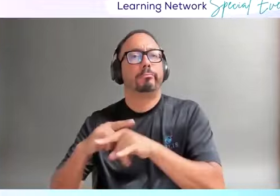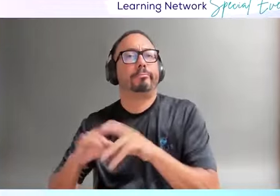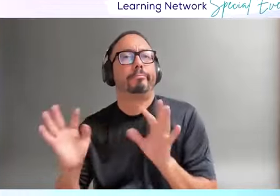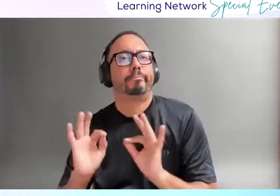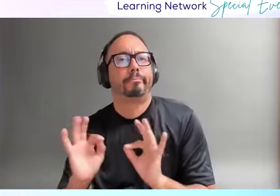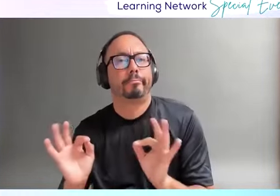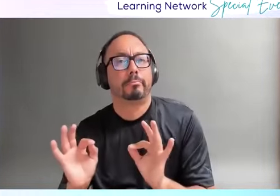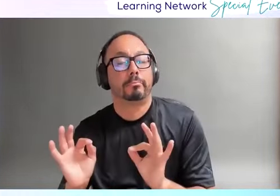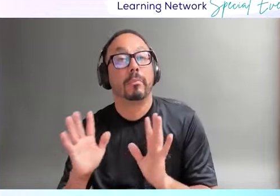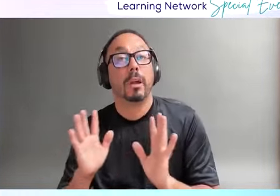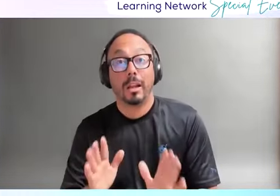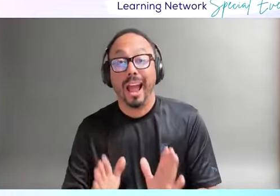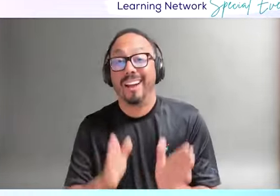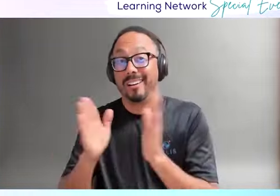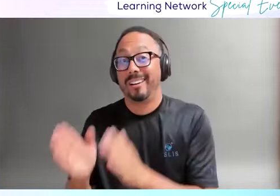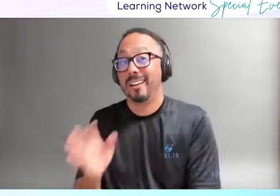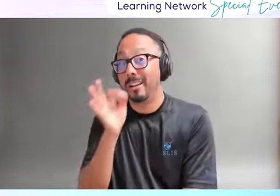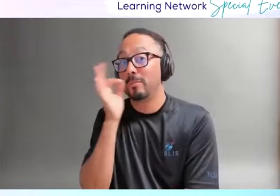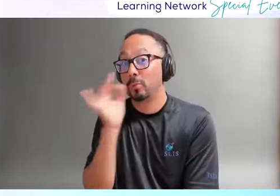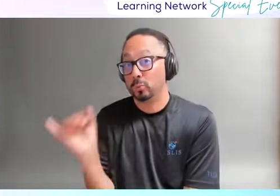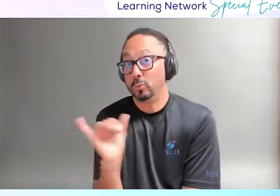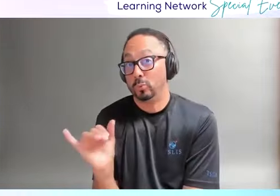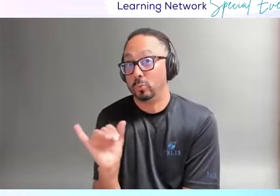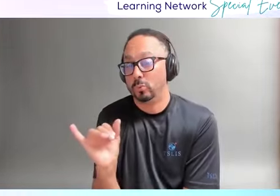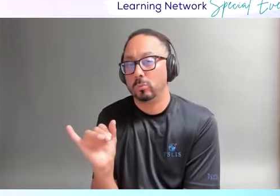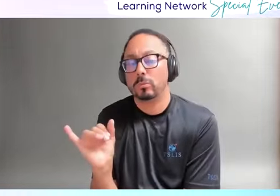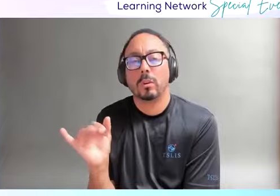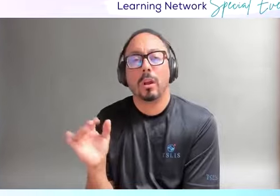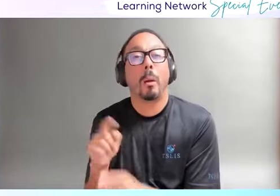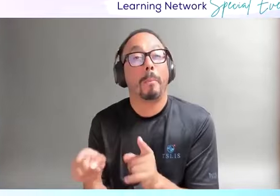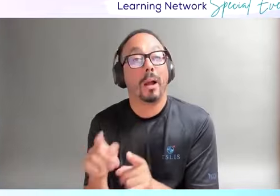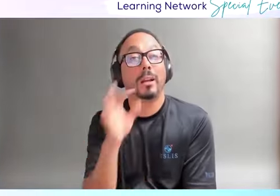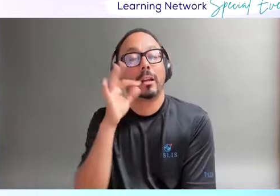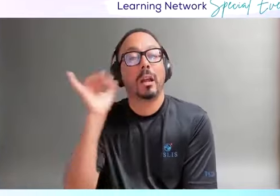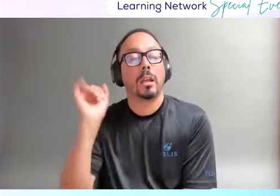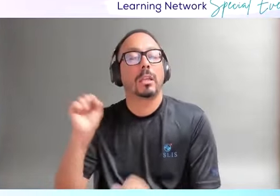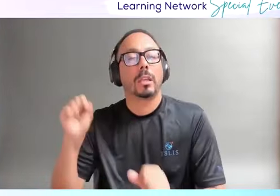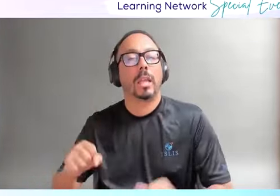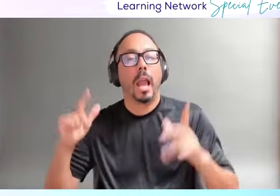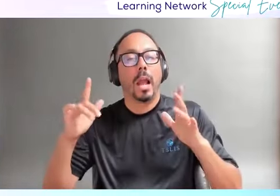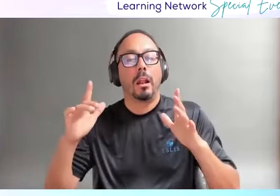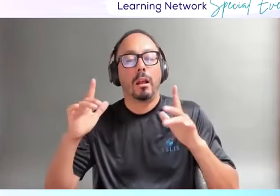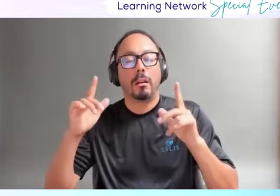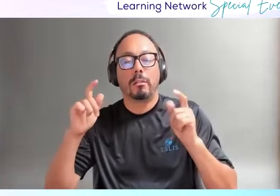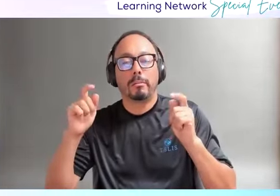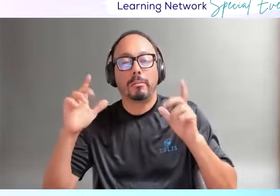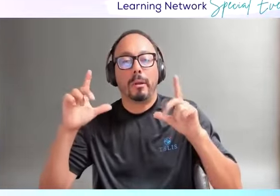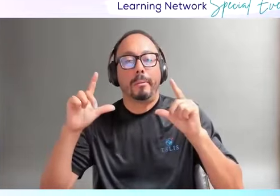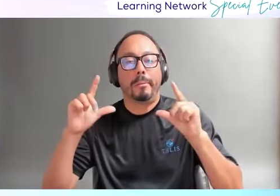ways, except that cannabis can also create impairment and can be a problem for drivers, but often is